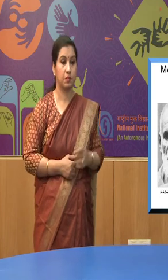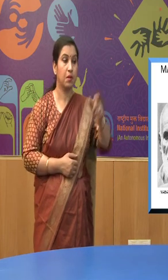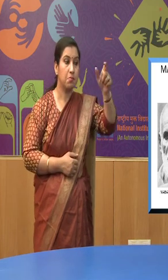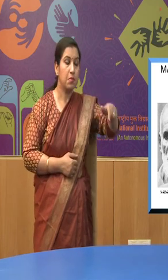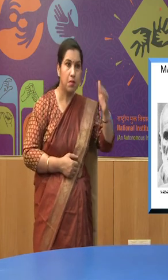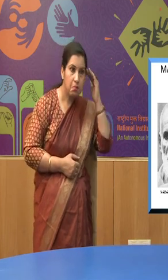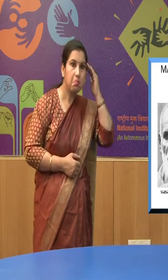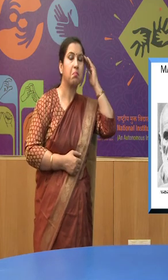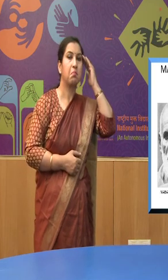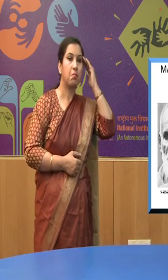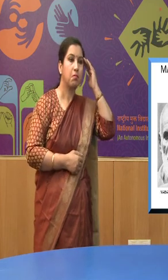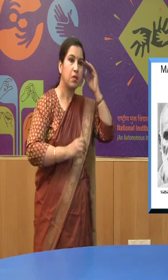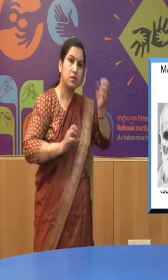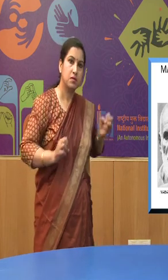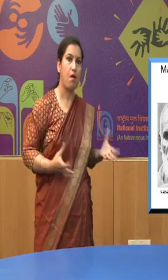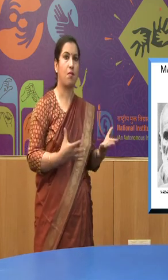people came to respect each other